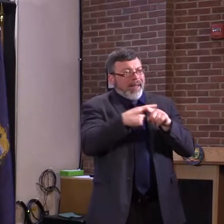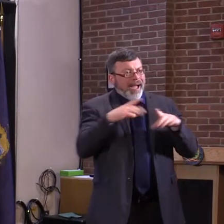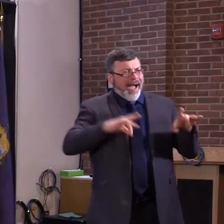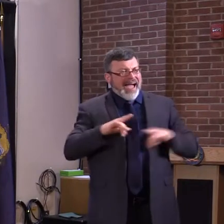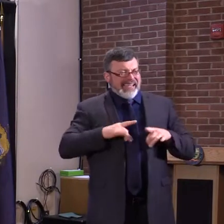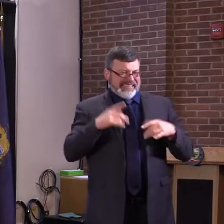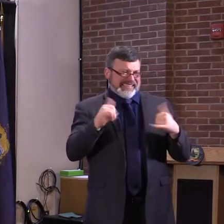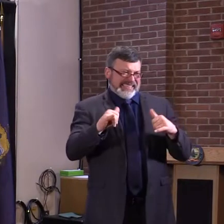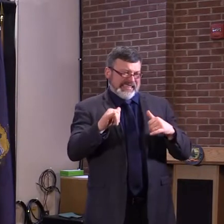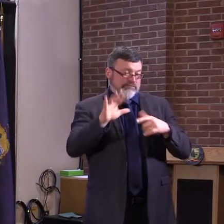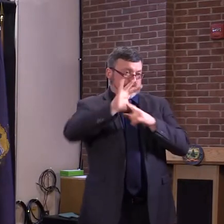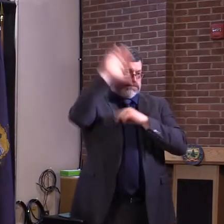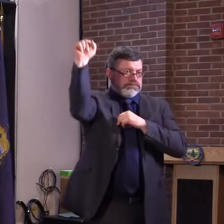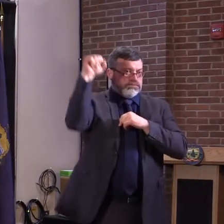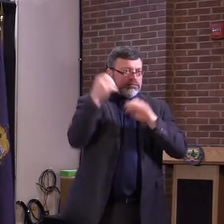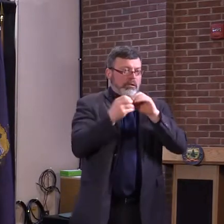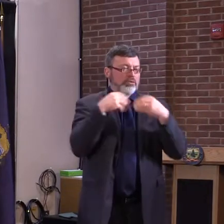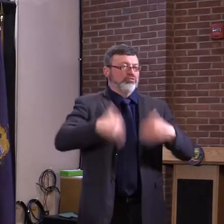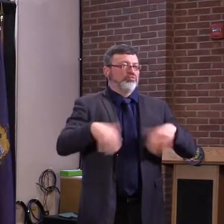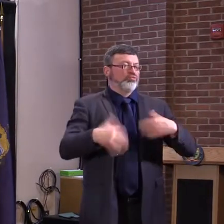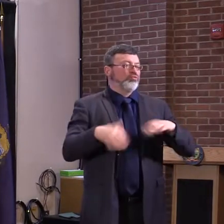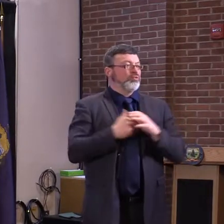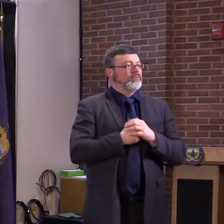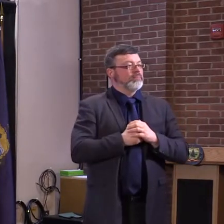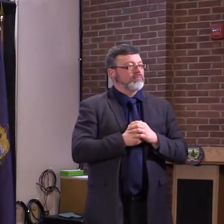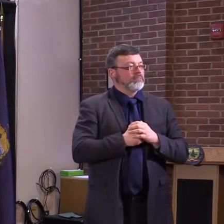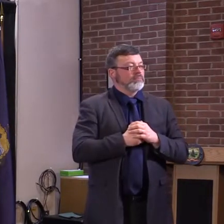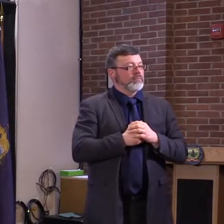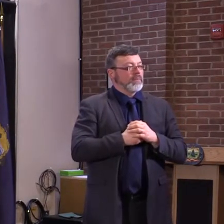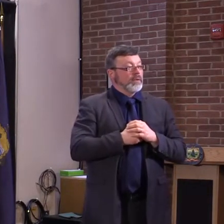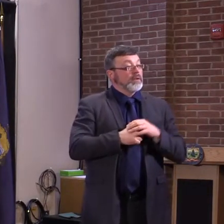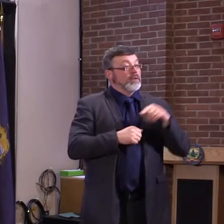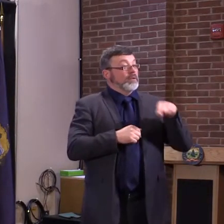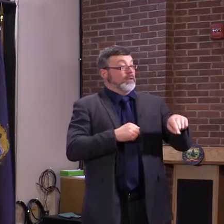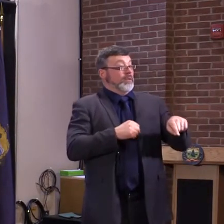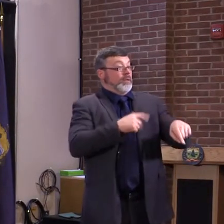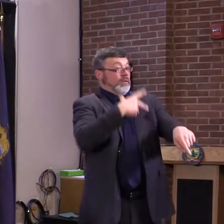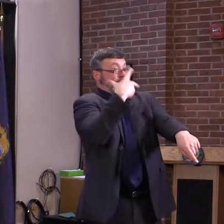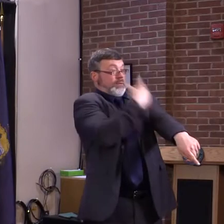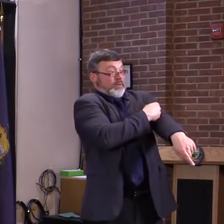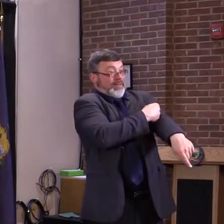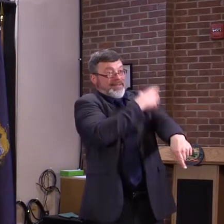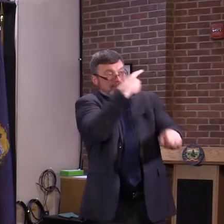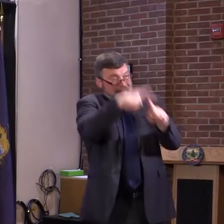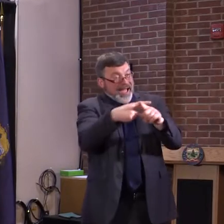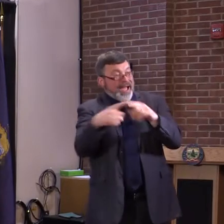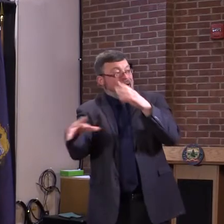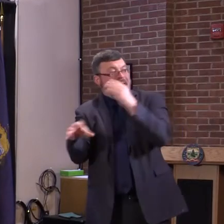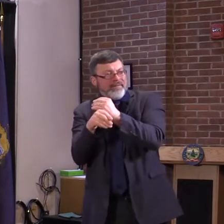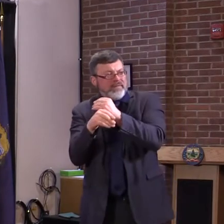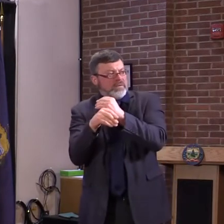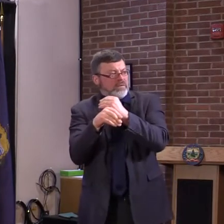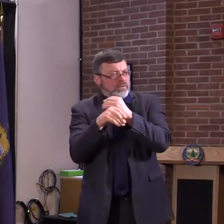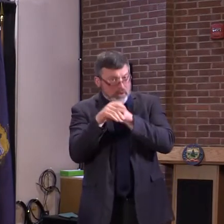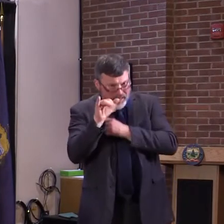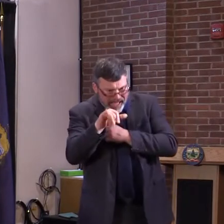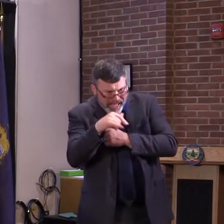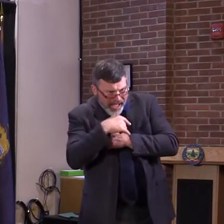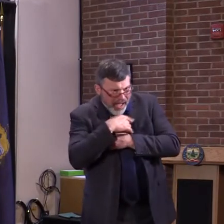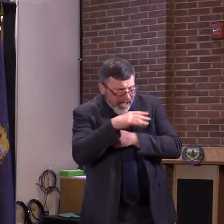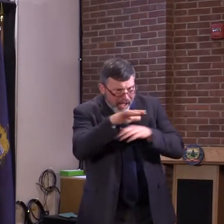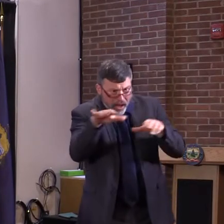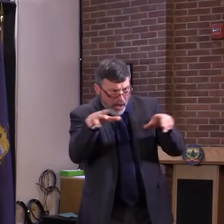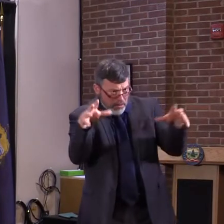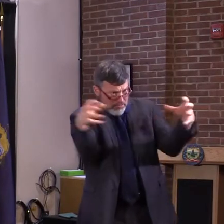Looking at mortality rates among vaccinated with booster, 1 per million. Vaccinated